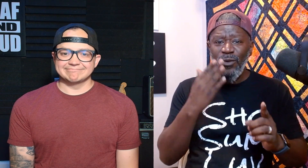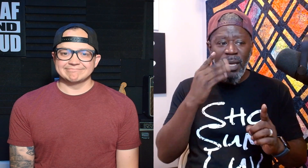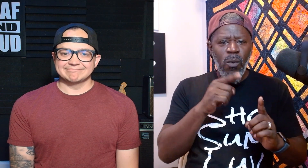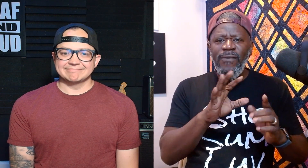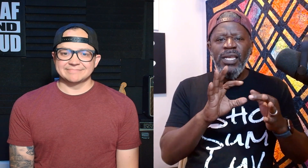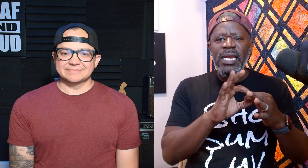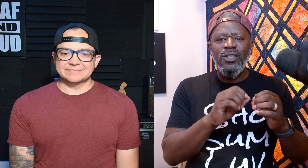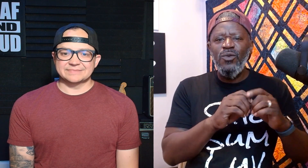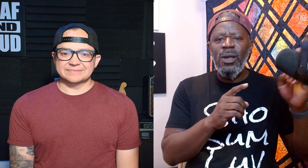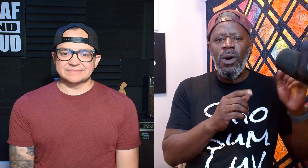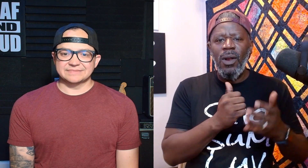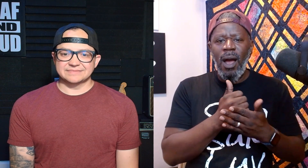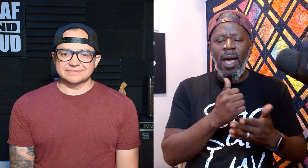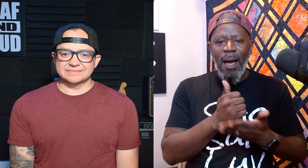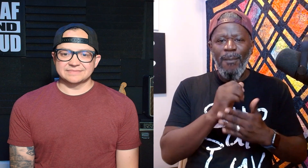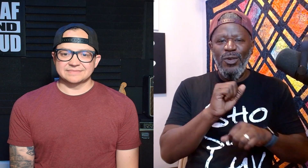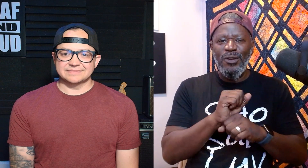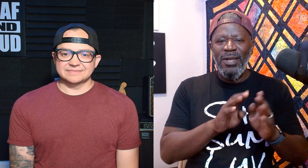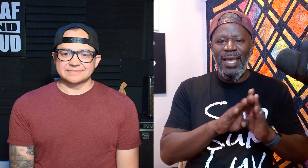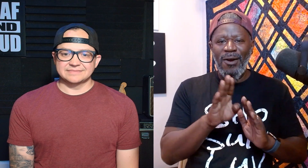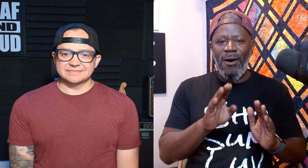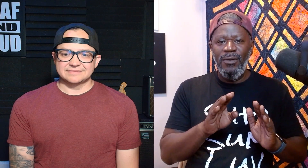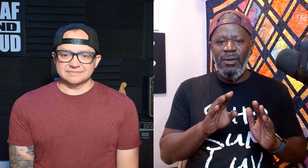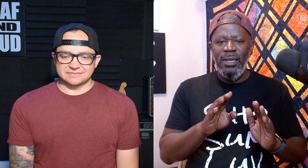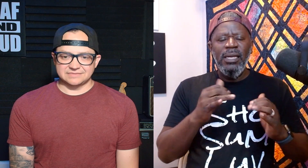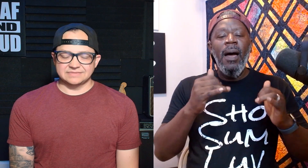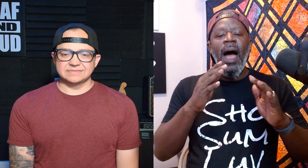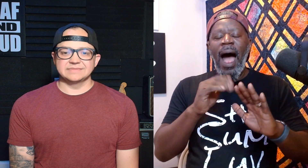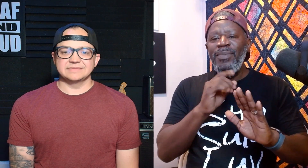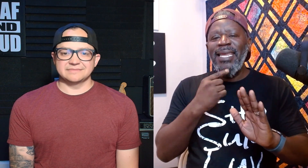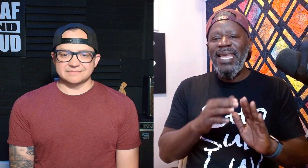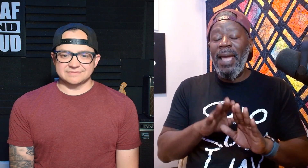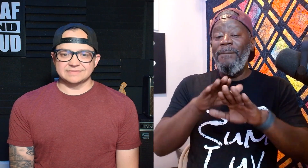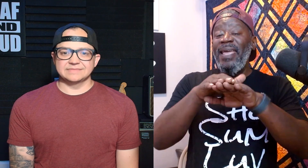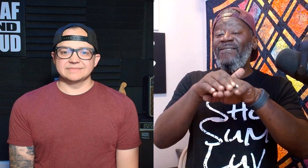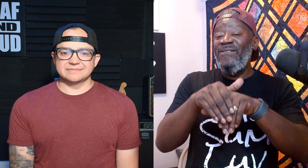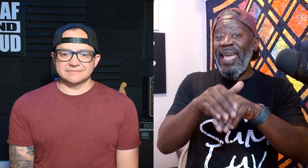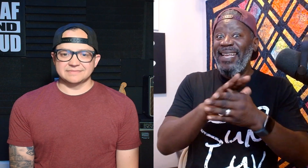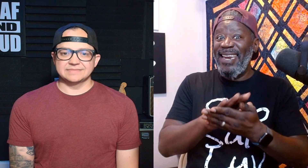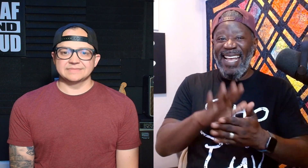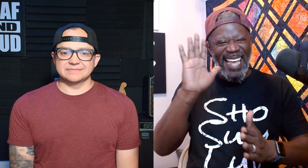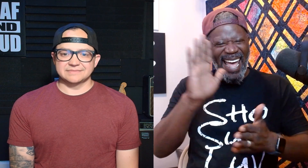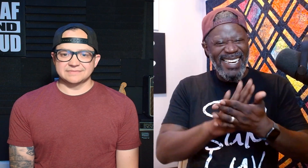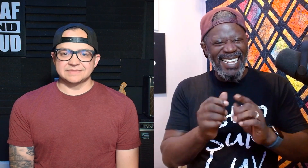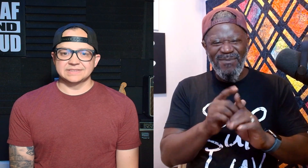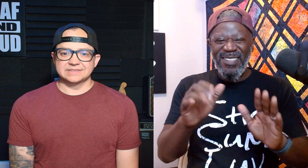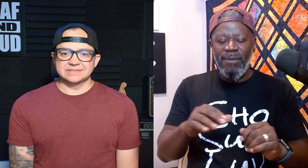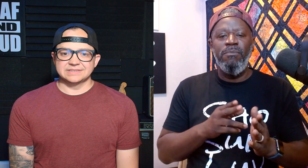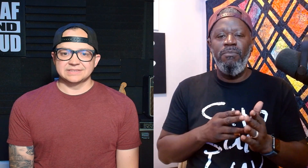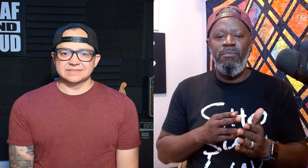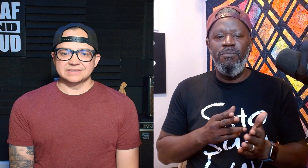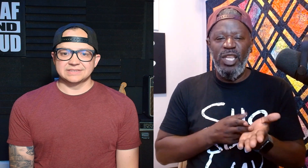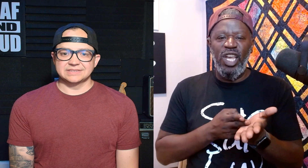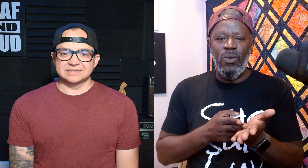Whoever you meet, what if you connect to someone who could help your career take off? I'm not saying being fake nice. Hi, nice to meet